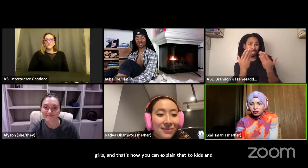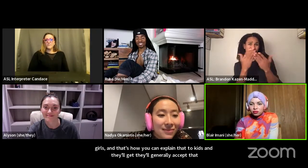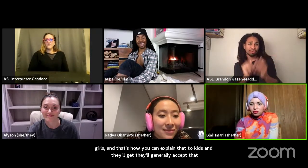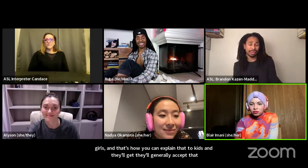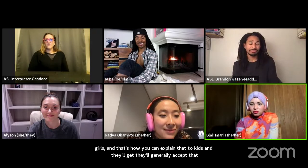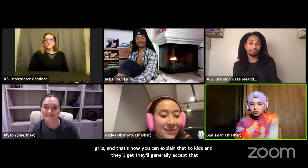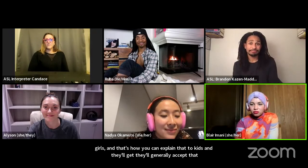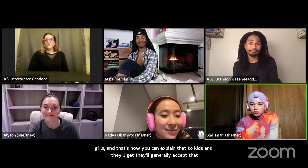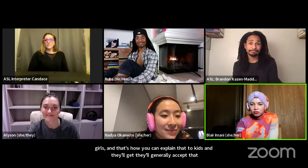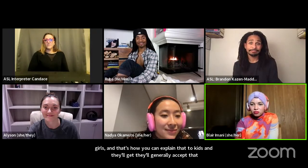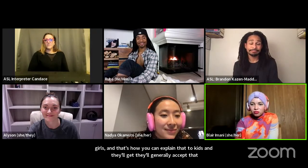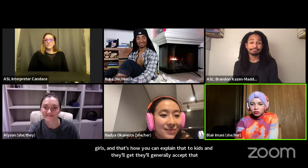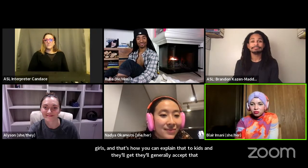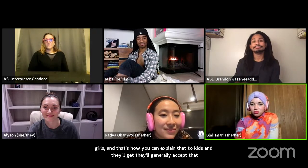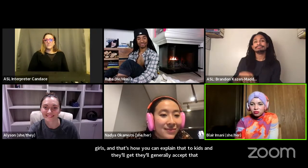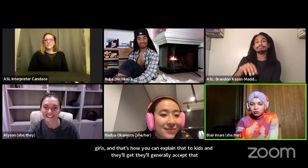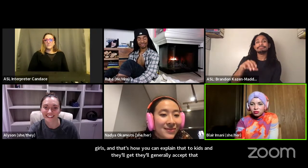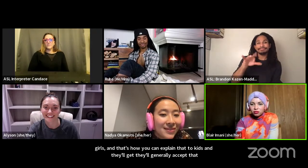Agreed. Well said.